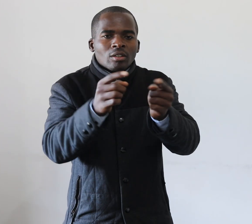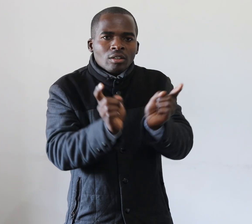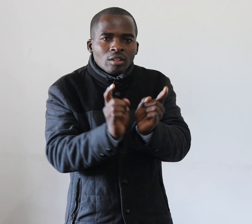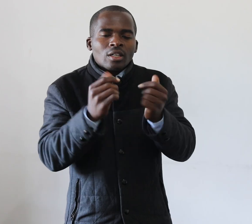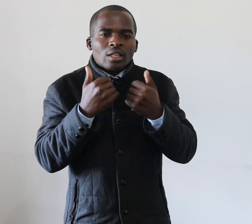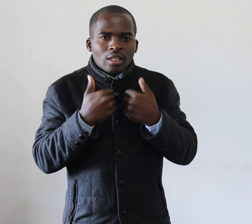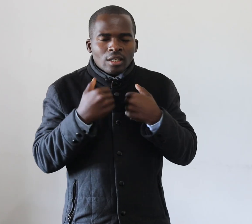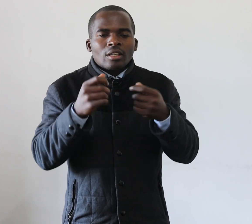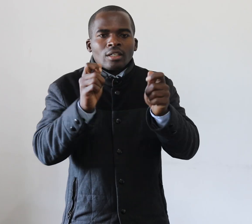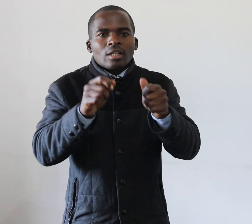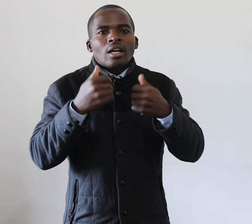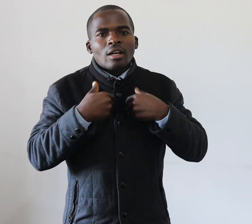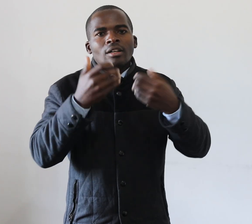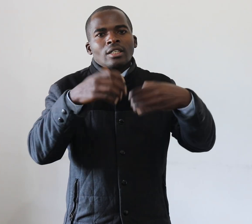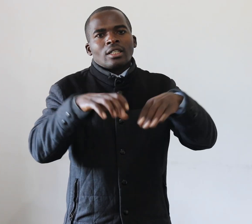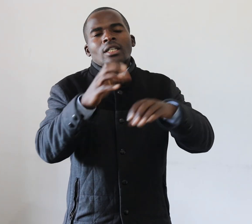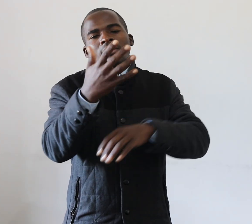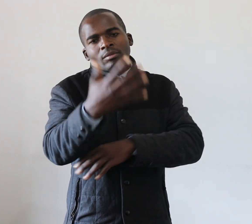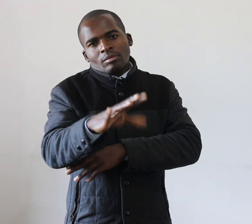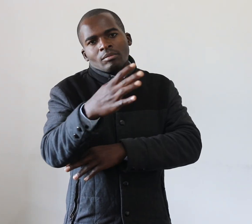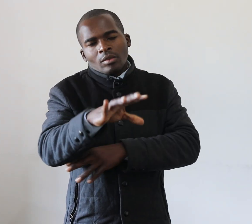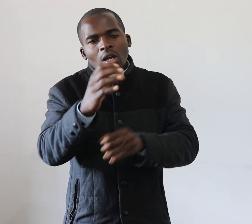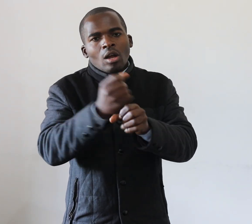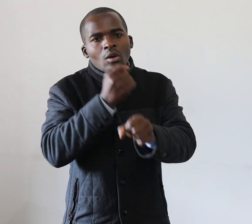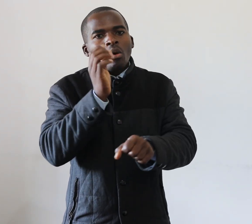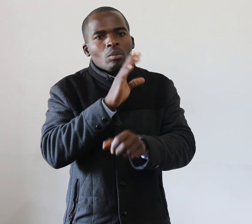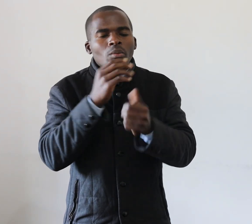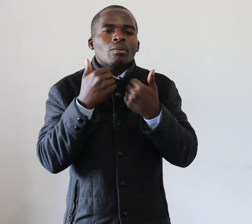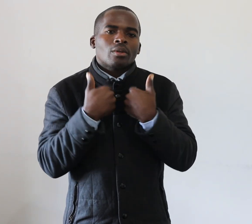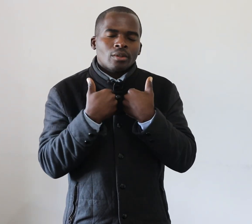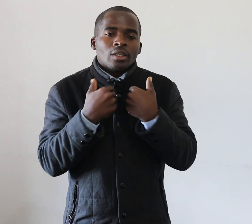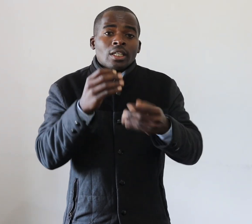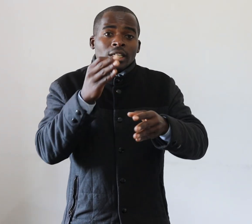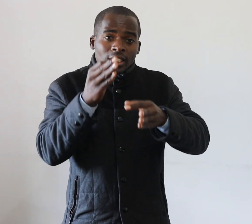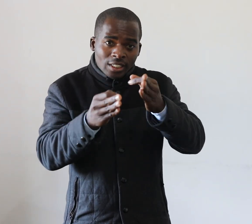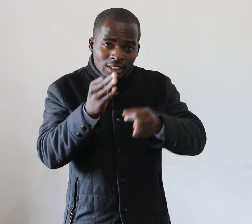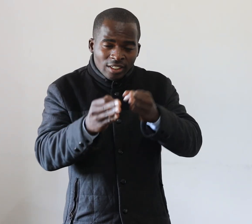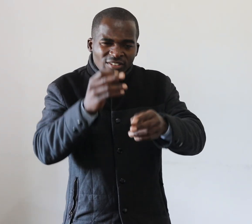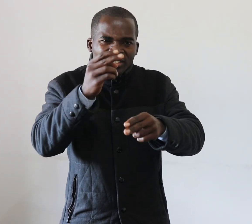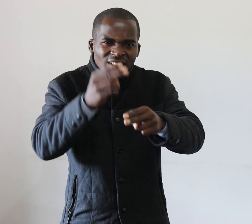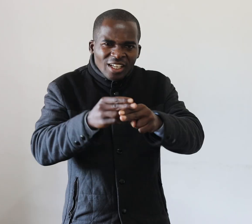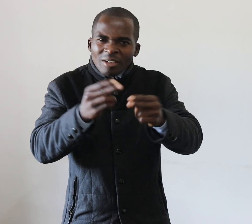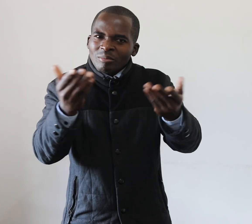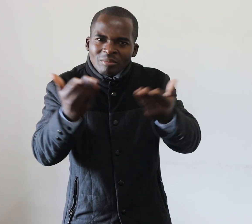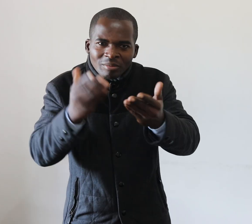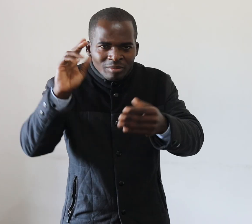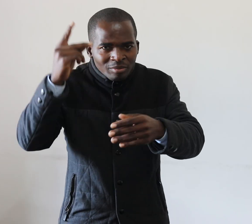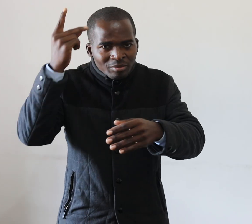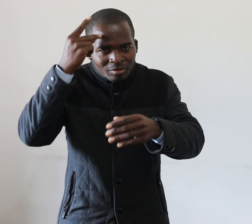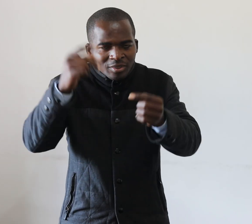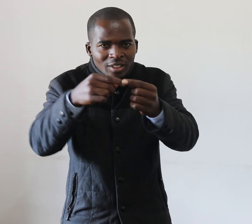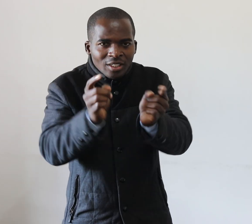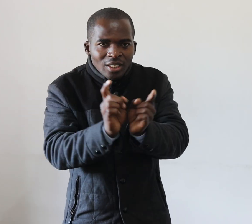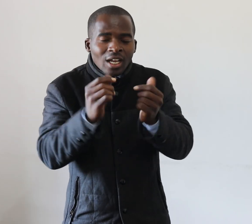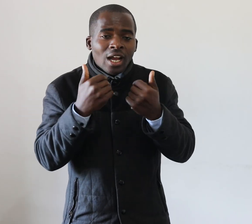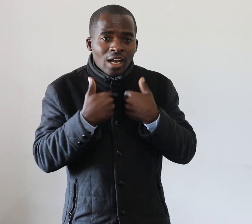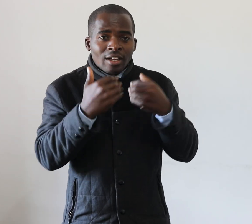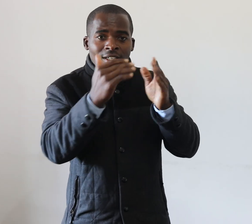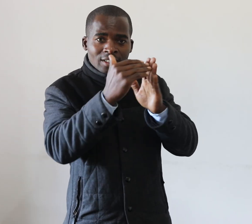won. If the political party has no more names left on its list, the Electoral Commission